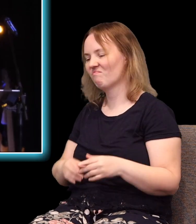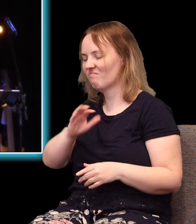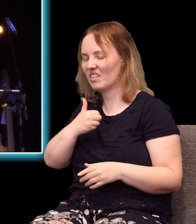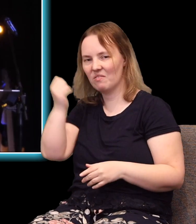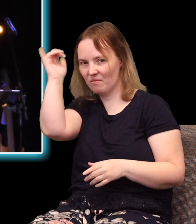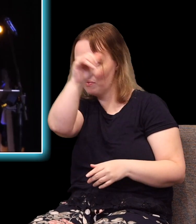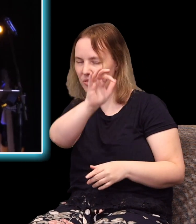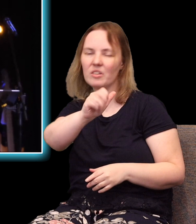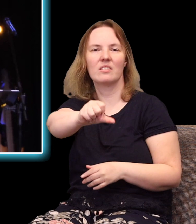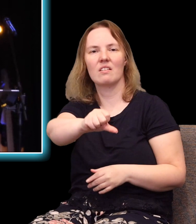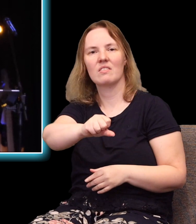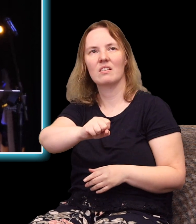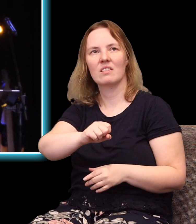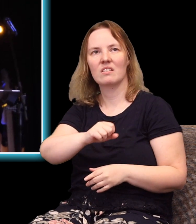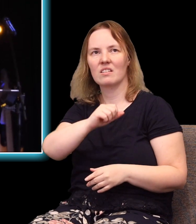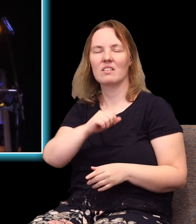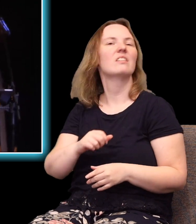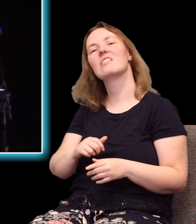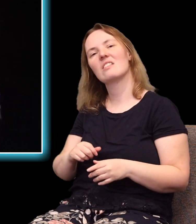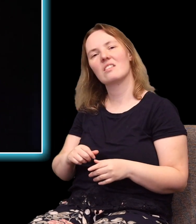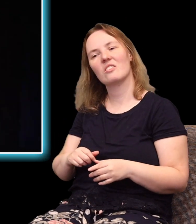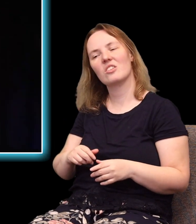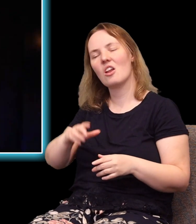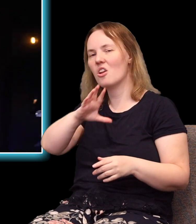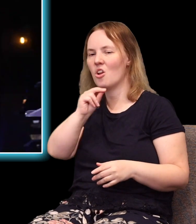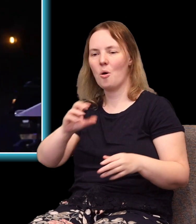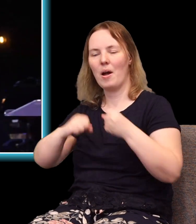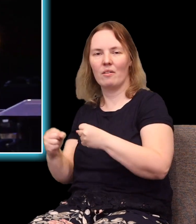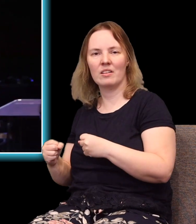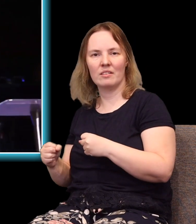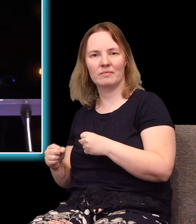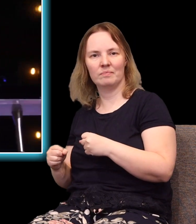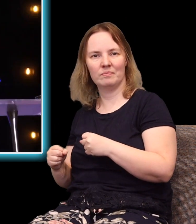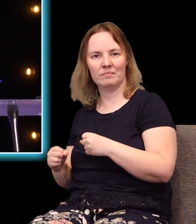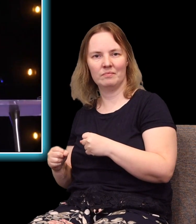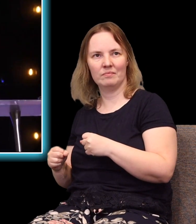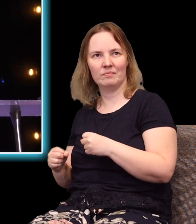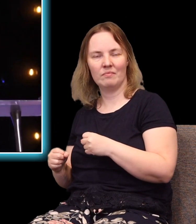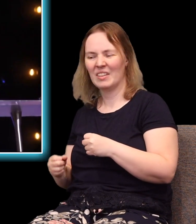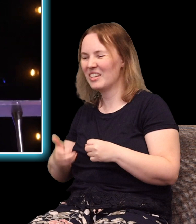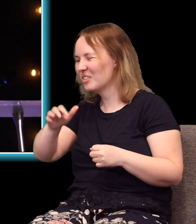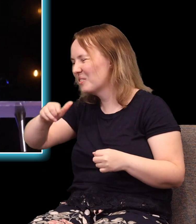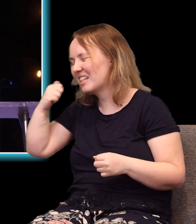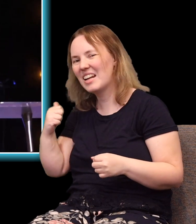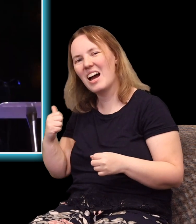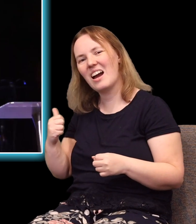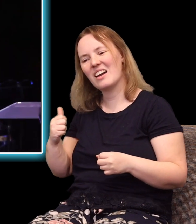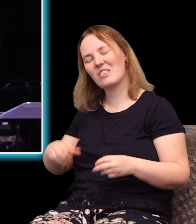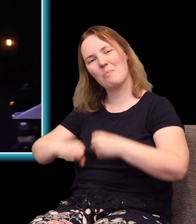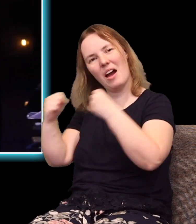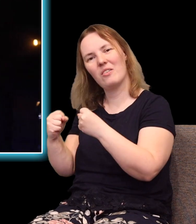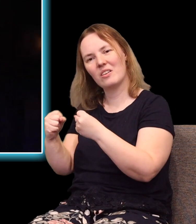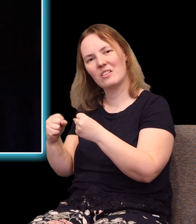fool yourself. There's no power in that. He said, you profess to be godly, but you deny the very power that could, in a sense, make you godly. You deny